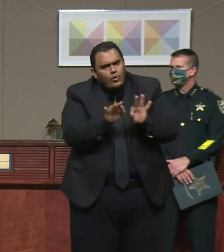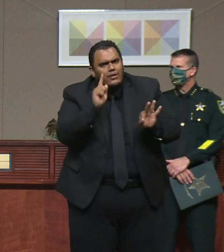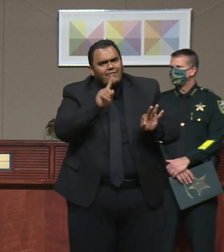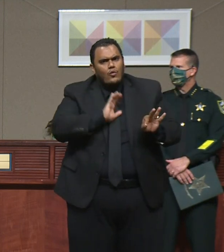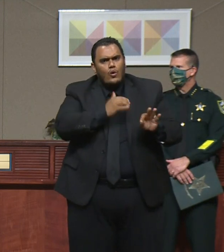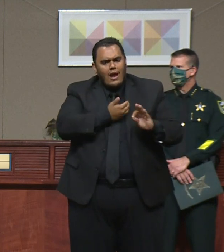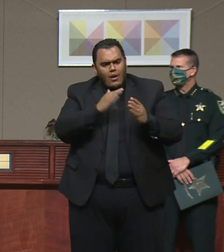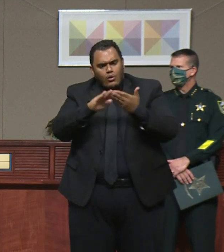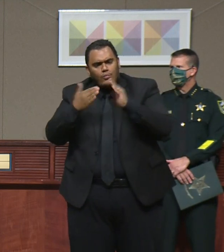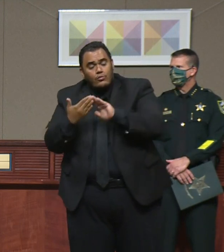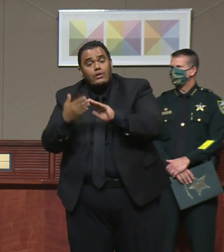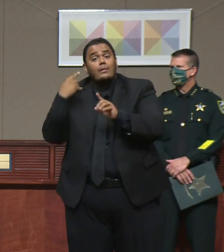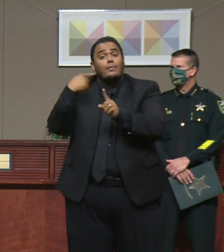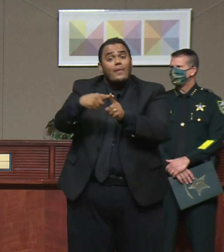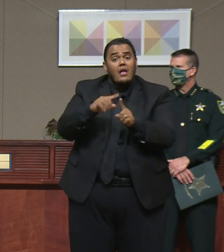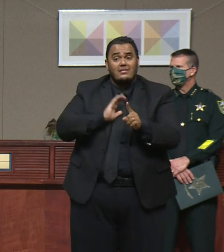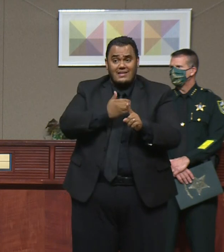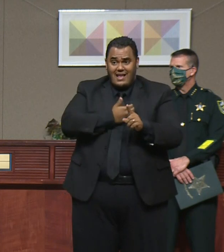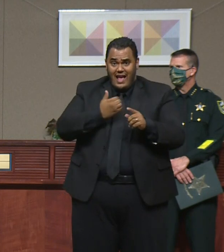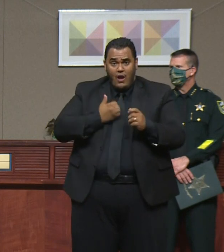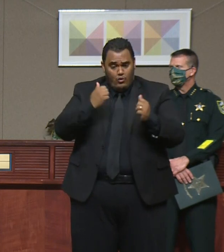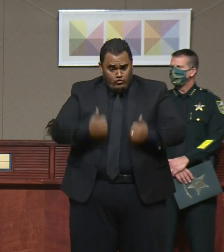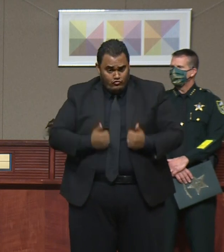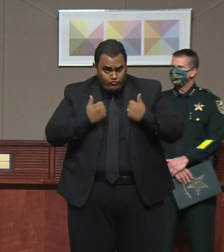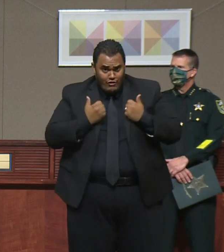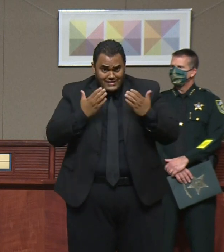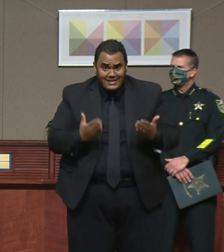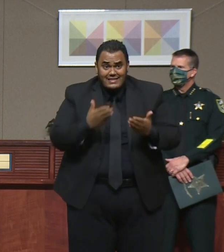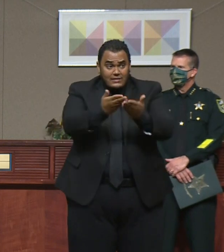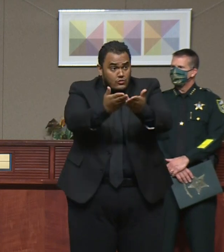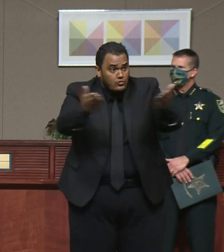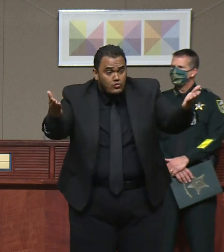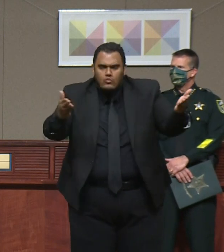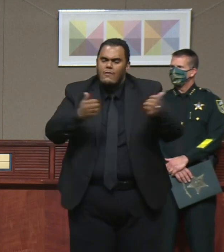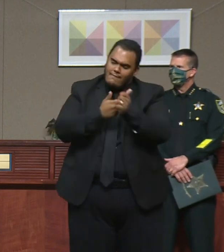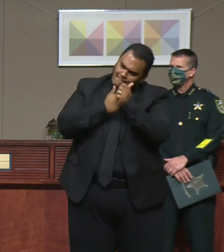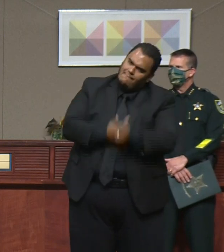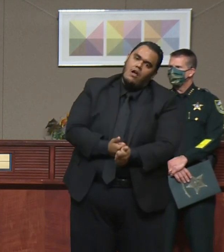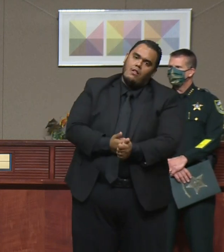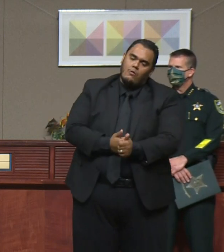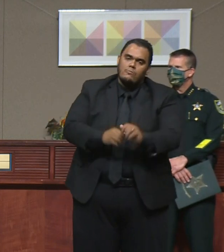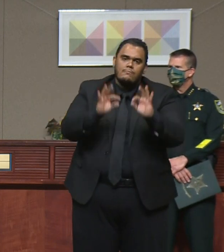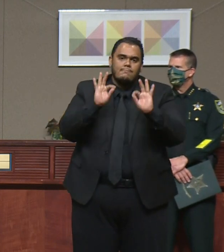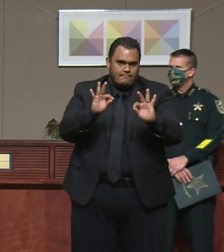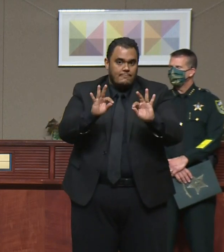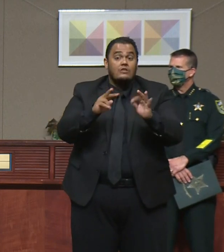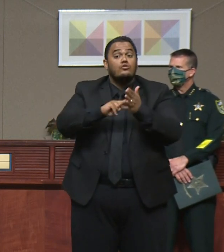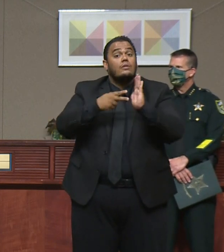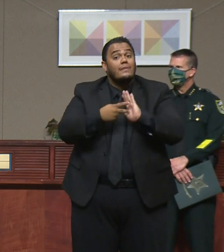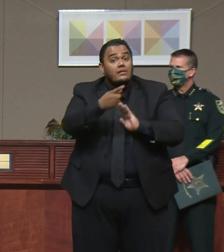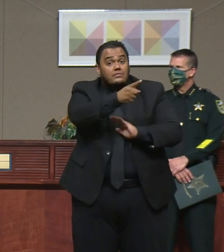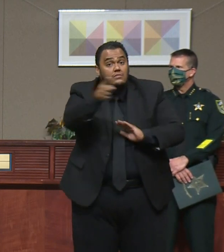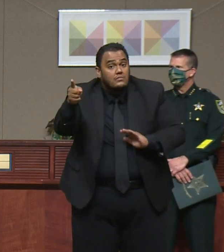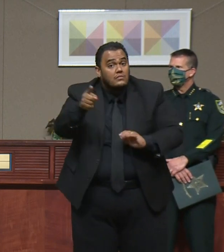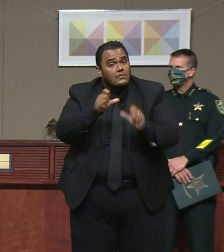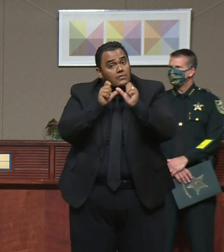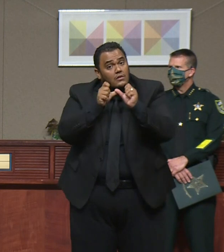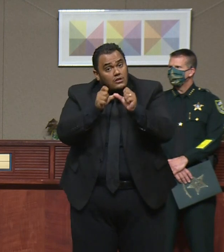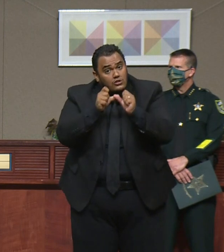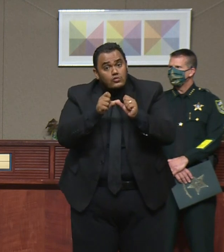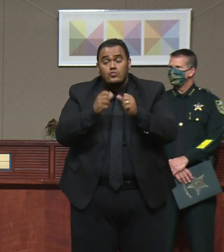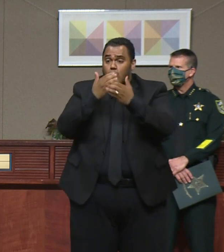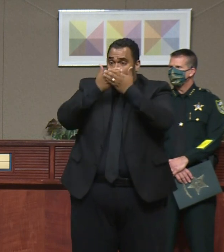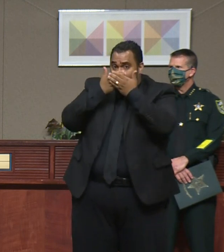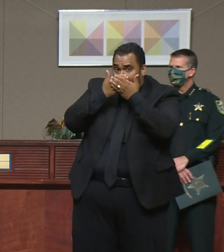Our residents have also listened and have followed the guidance. So this is the time that we must continue to wear our masks when we are in